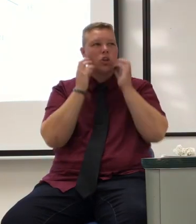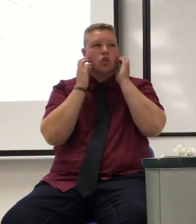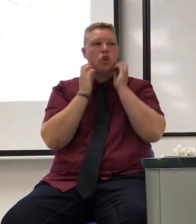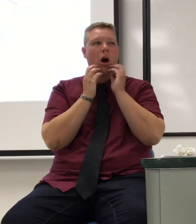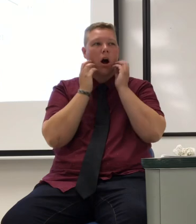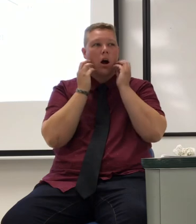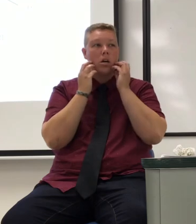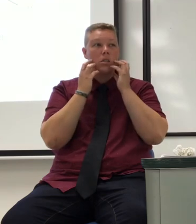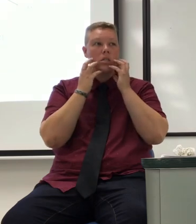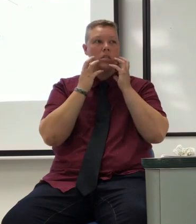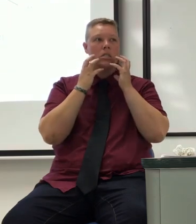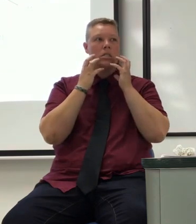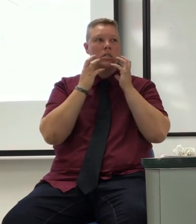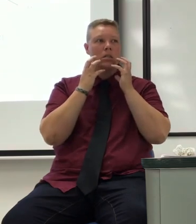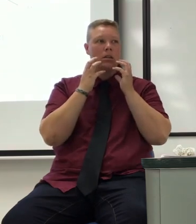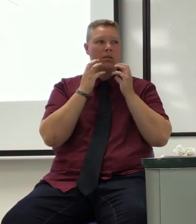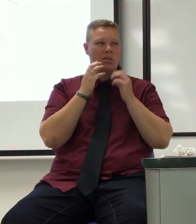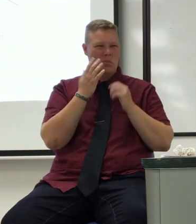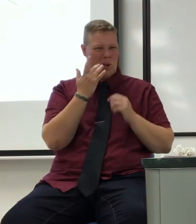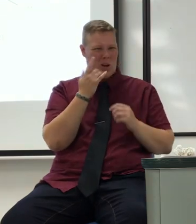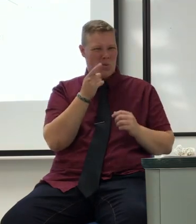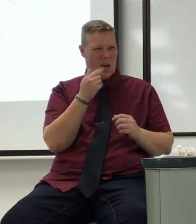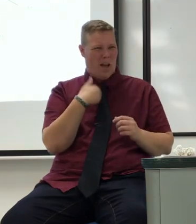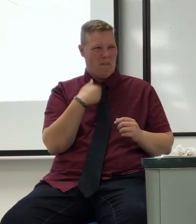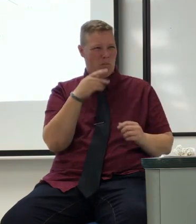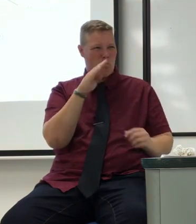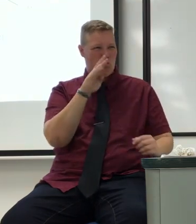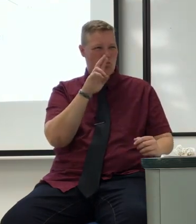braces? Probably using growth hormone.